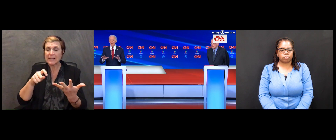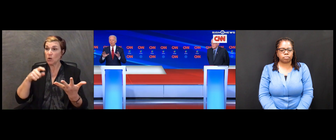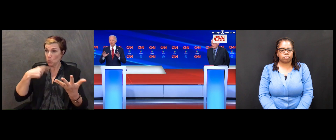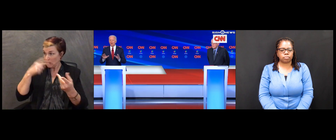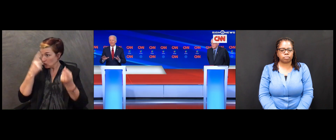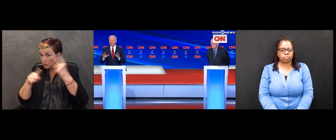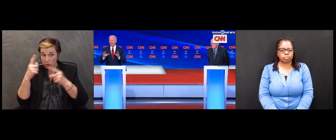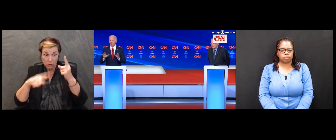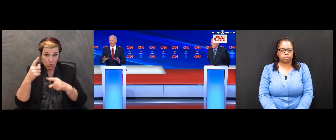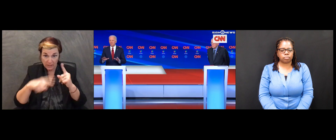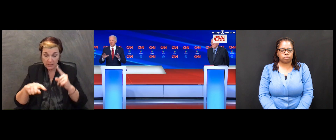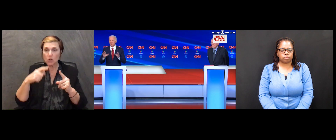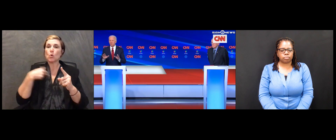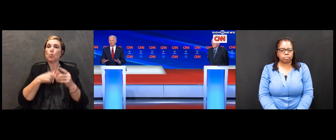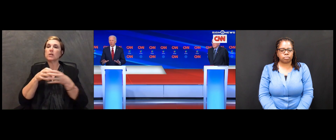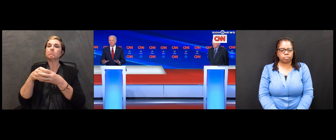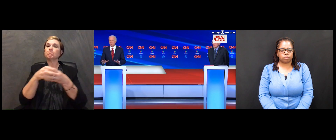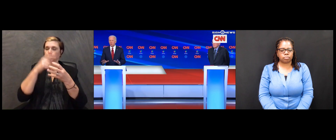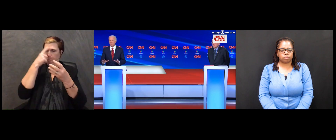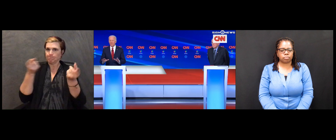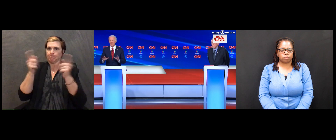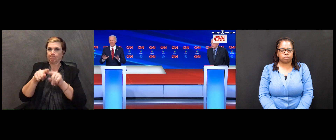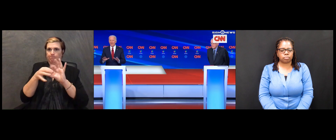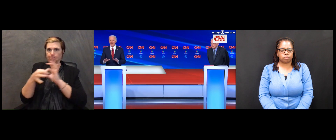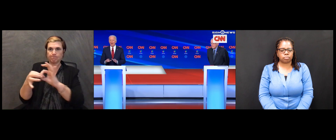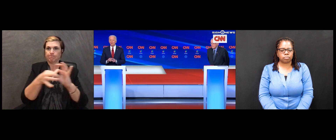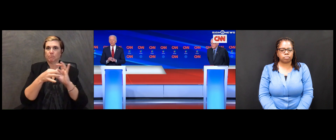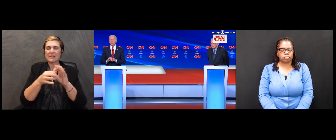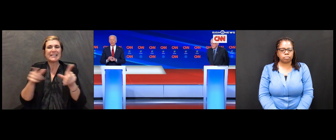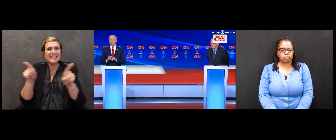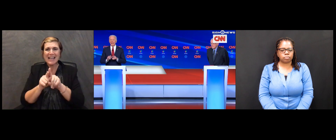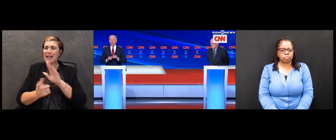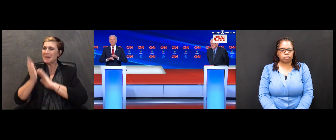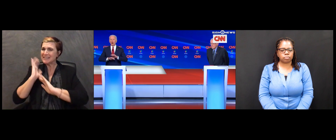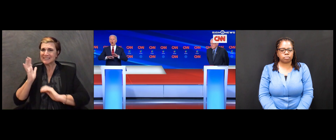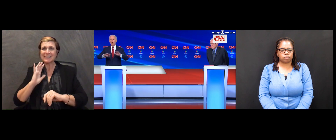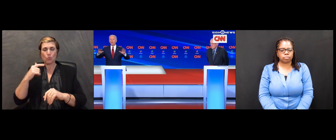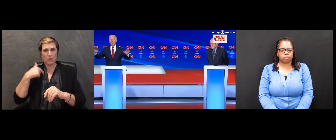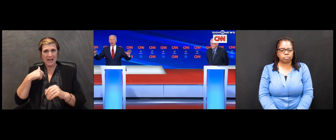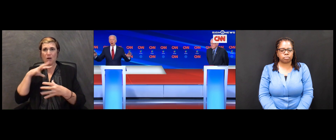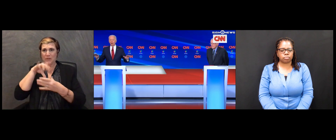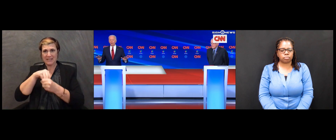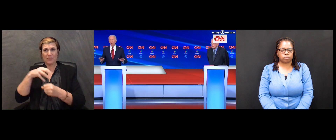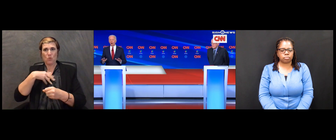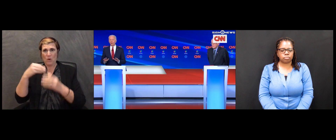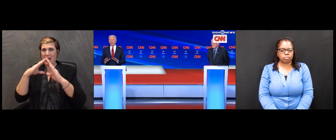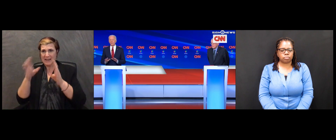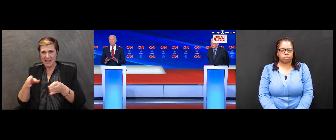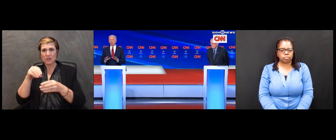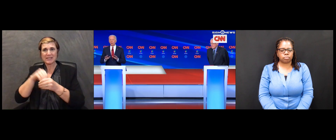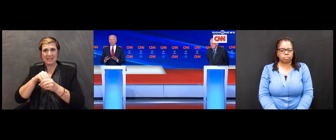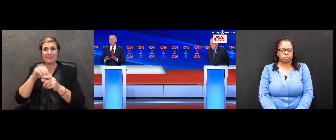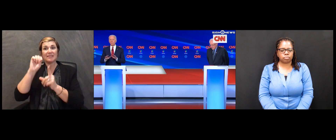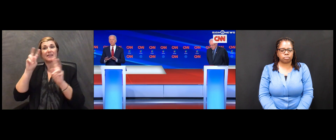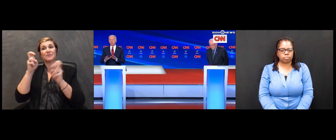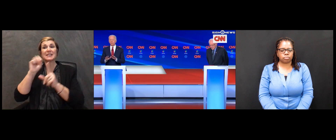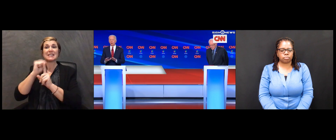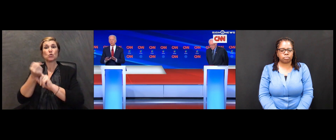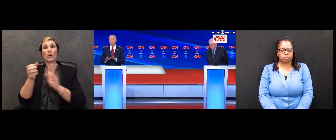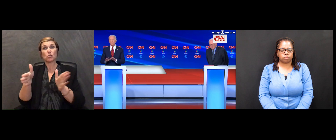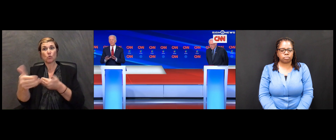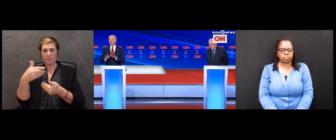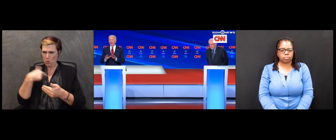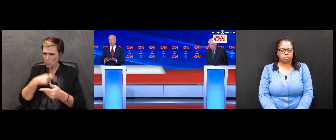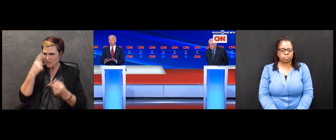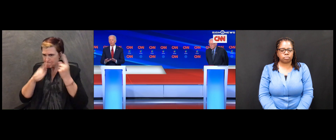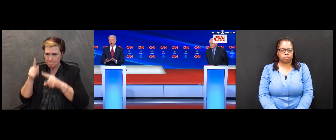every day we met in that crisis in the Situation Room, laying out, so we lay out overall, for all the nation, what the best